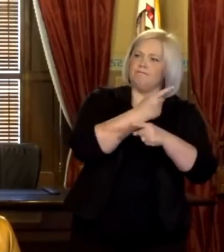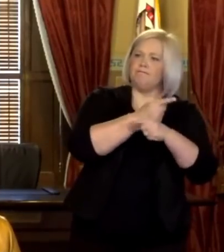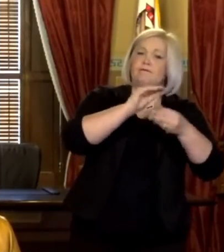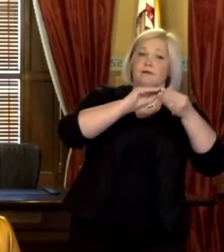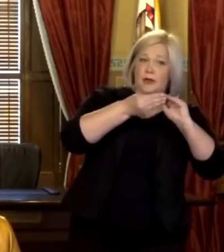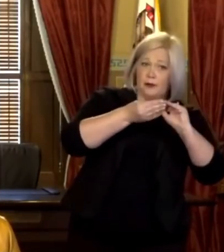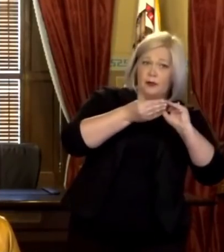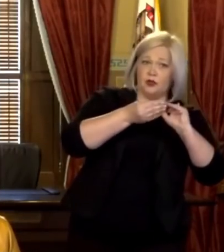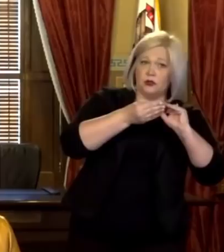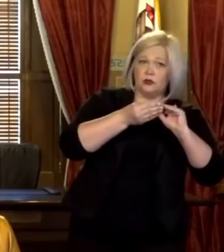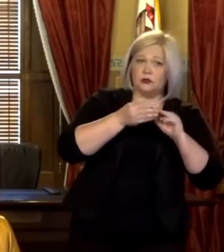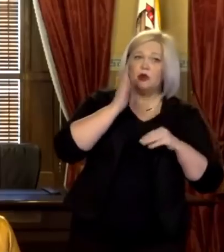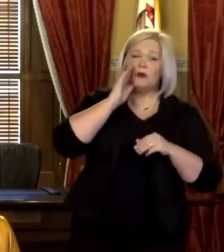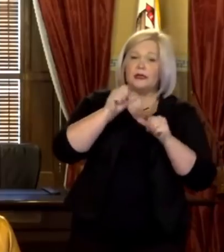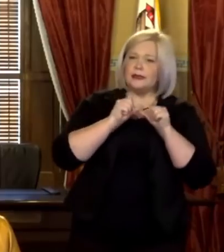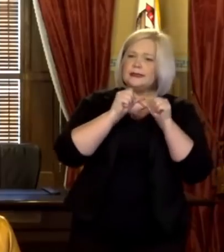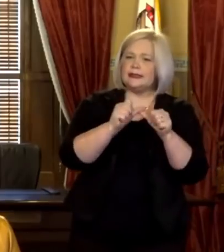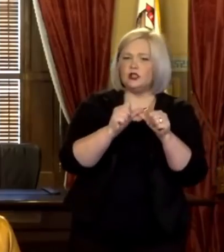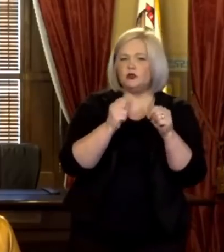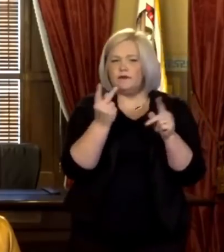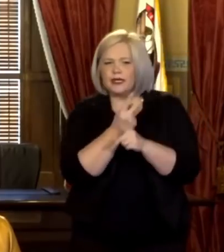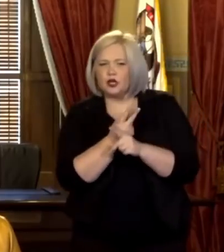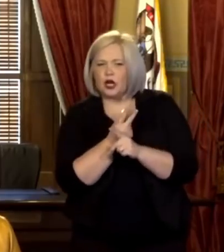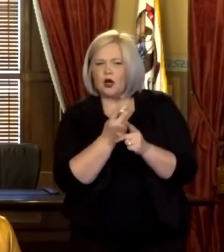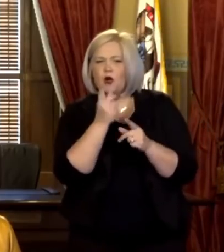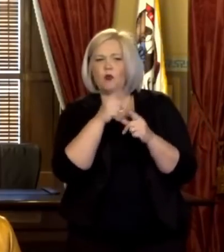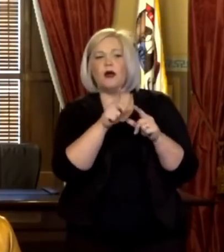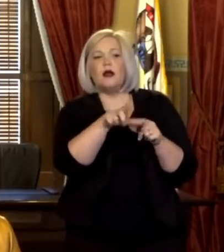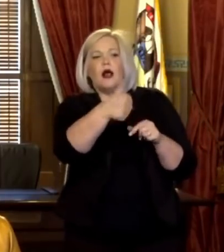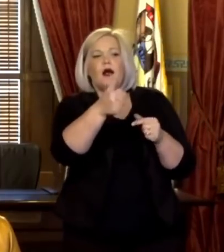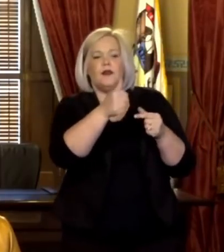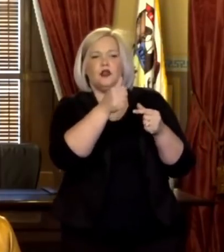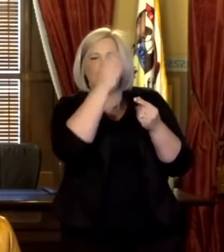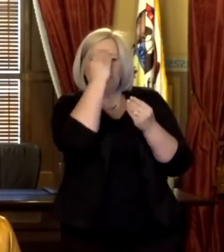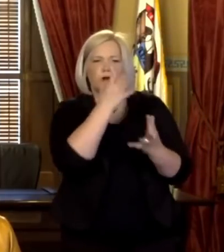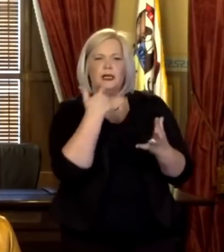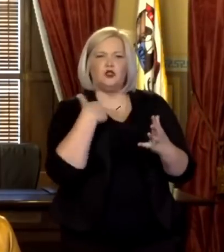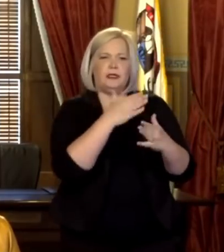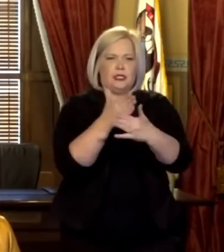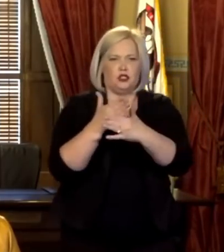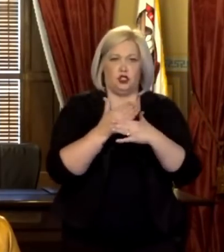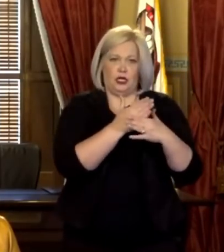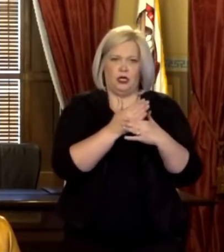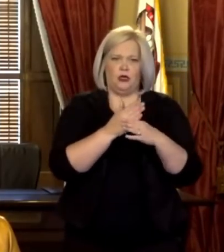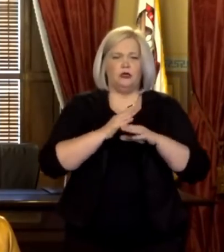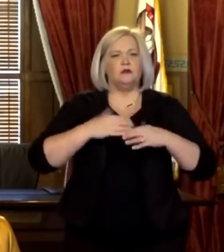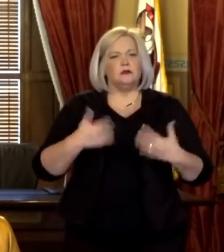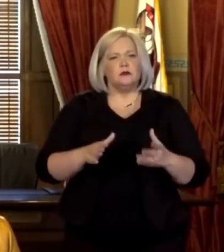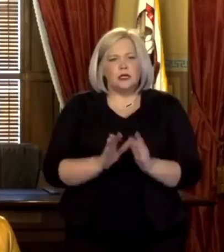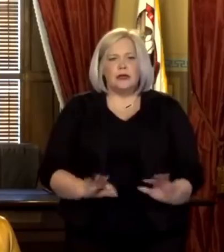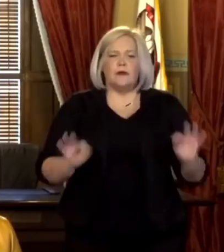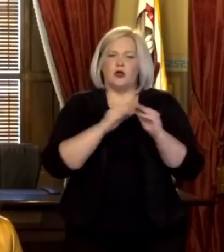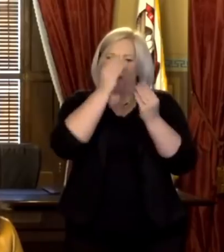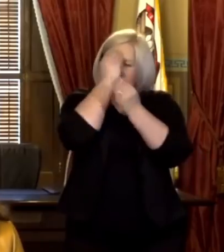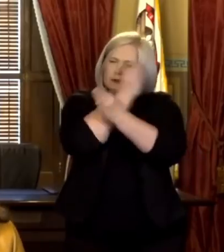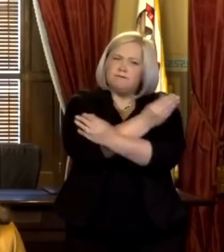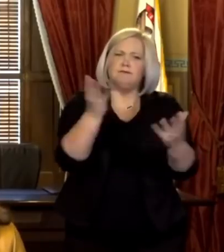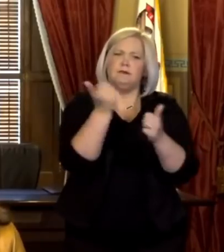over the next several days as far as what additional data we can get out there. It is incredibly important to be transparent and complete.